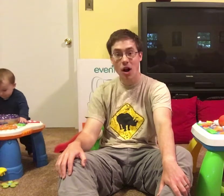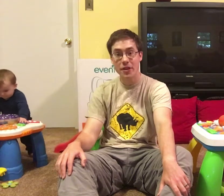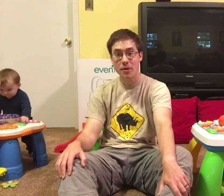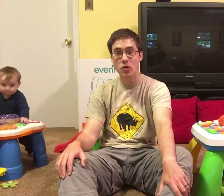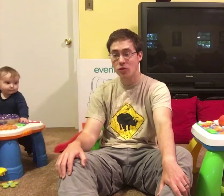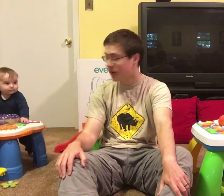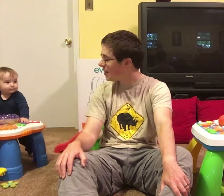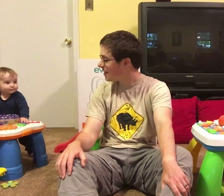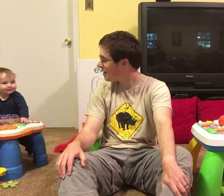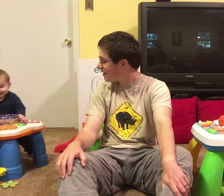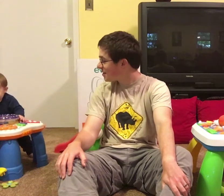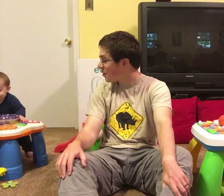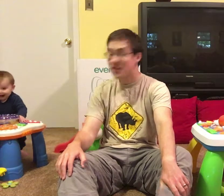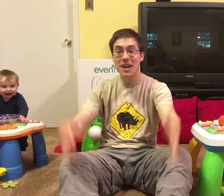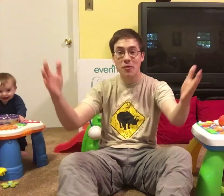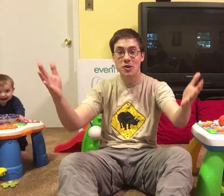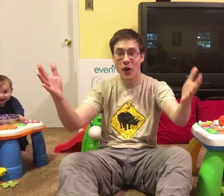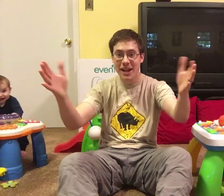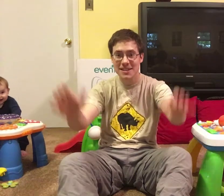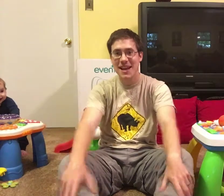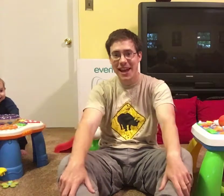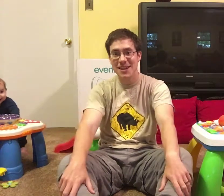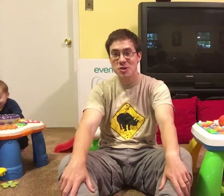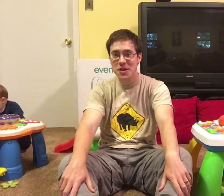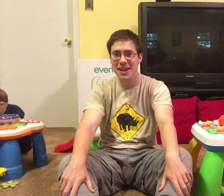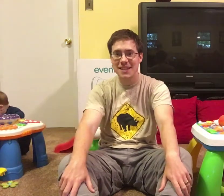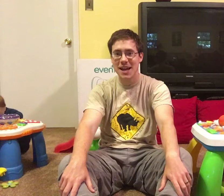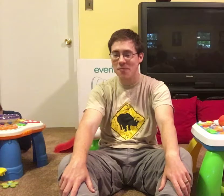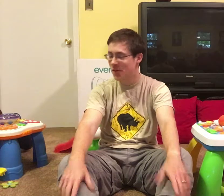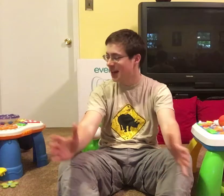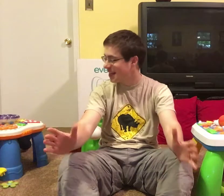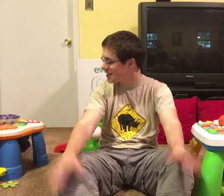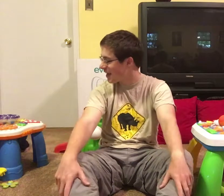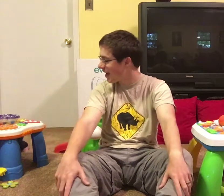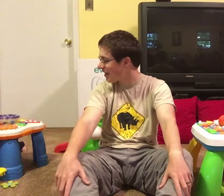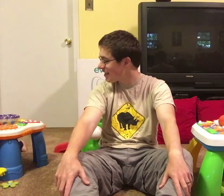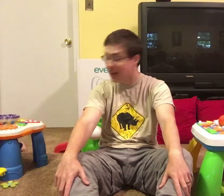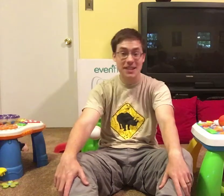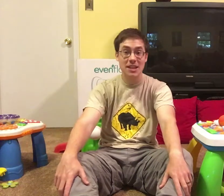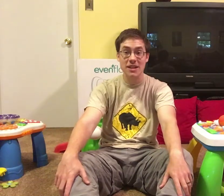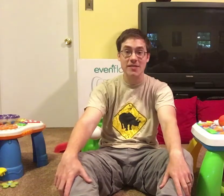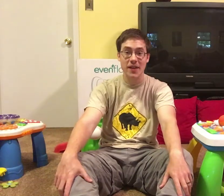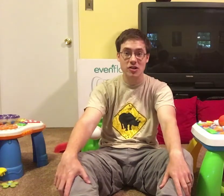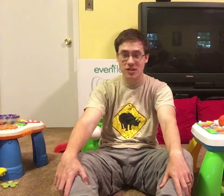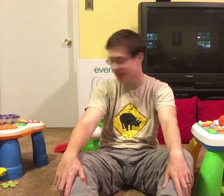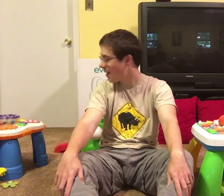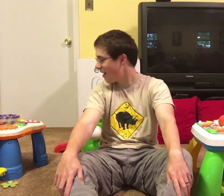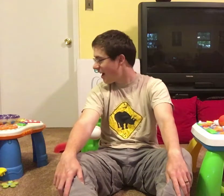the move. So thank you for joining us, and tune in next time for the next in the next series of adventures